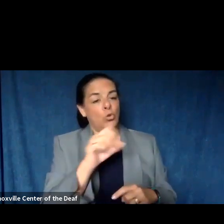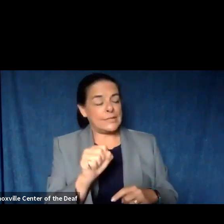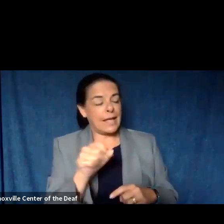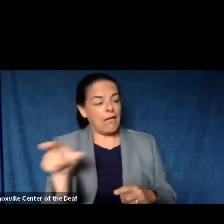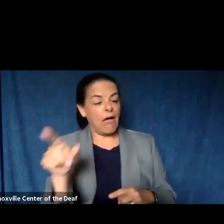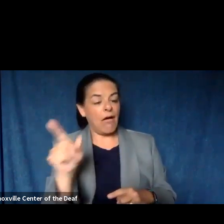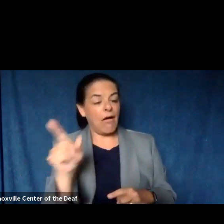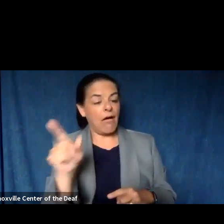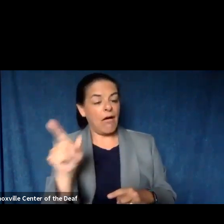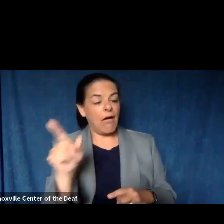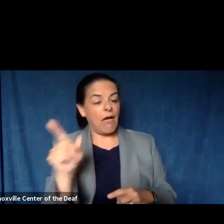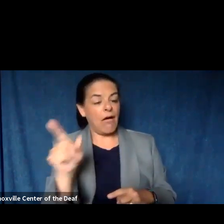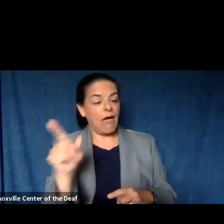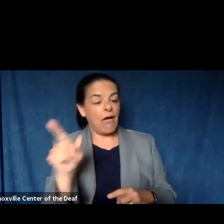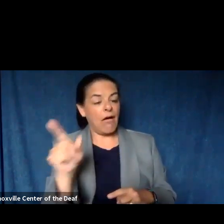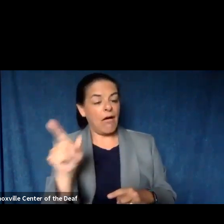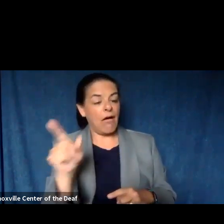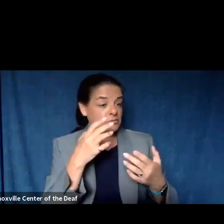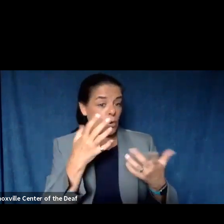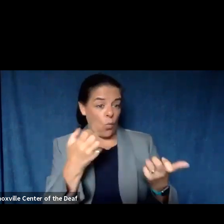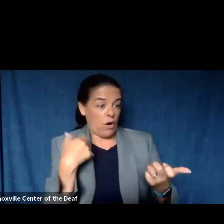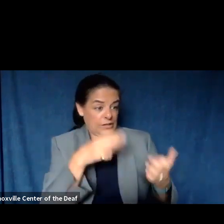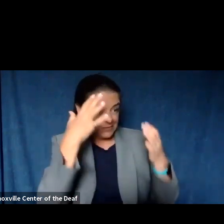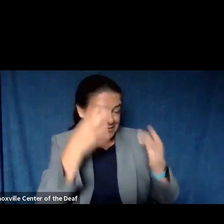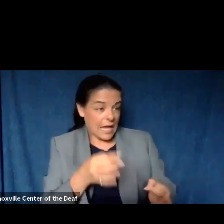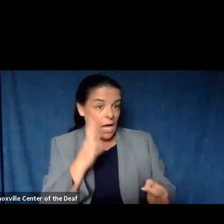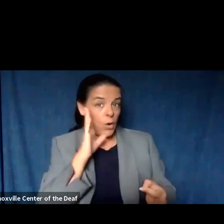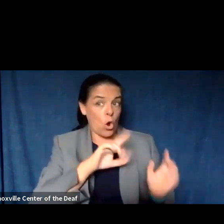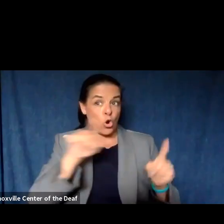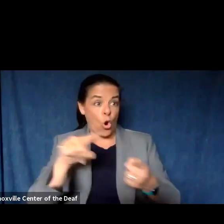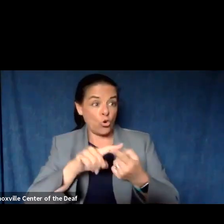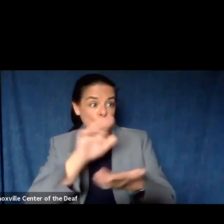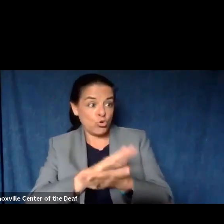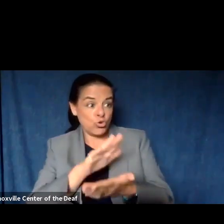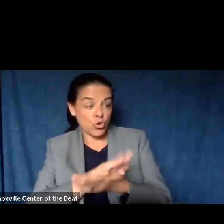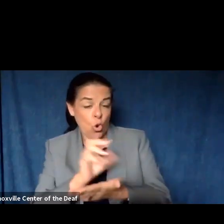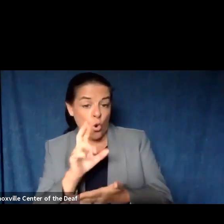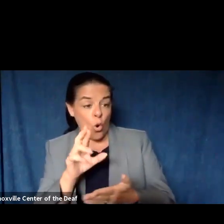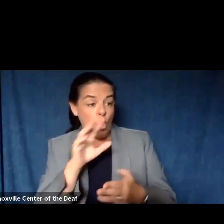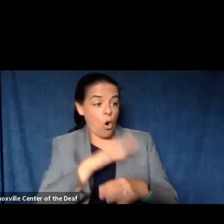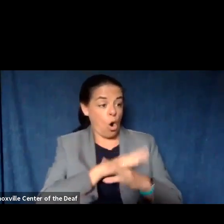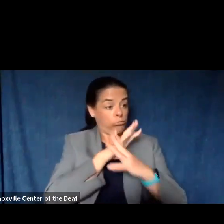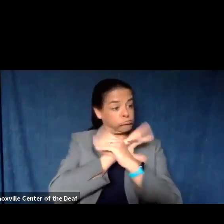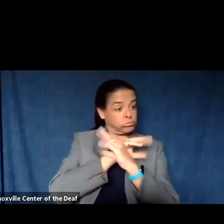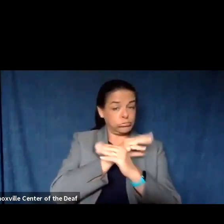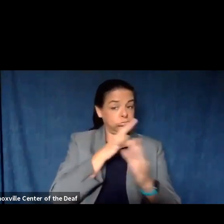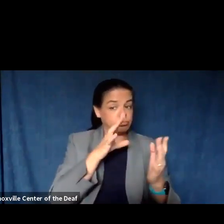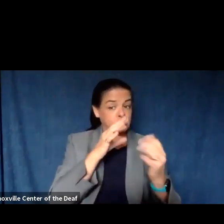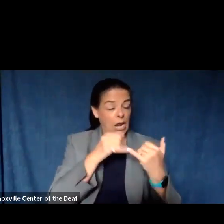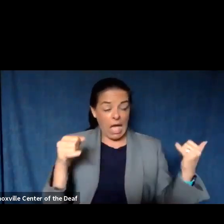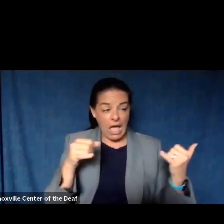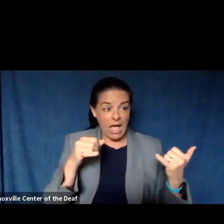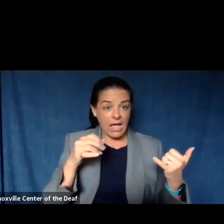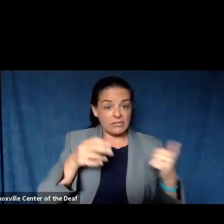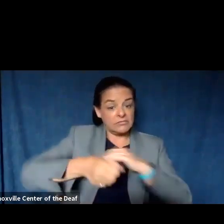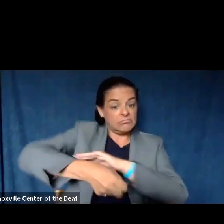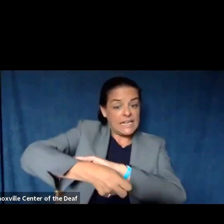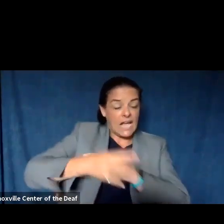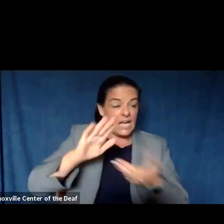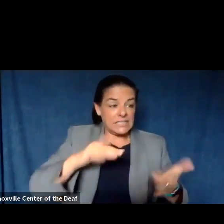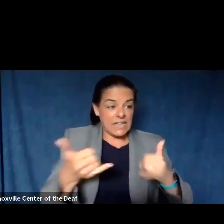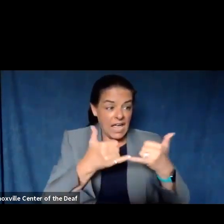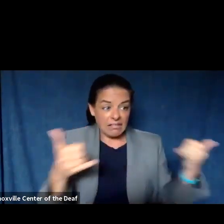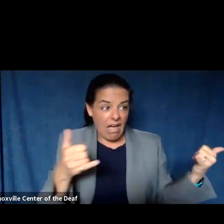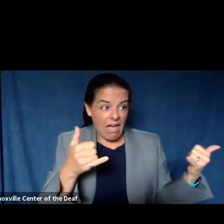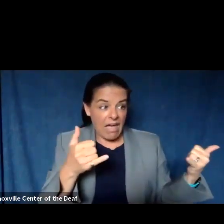whether their children will attend school physically or virtually is tonight at midnight. What information can the health department provide to parents who are unsure of what to